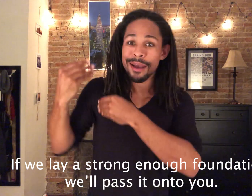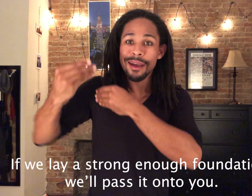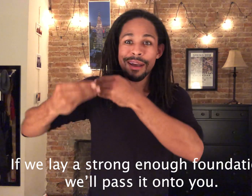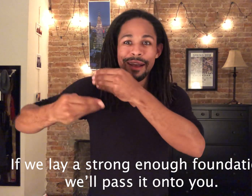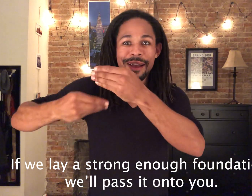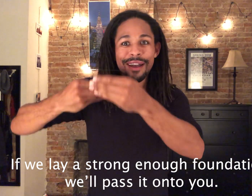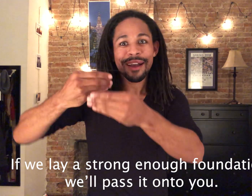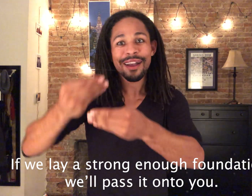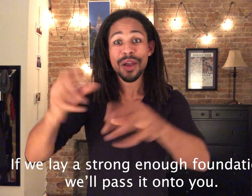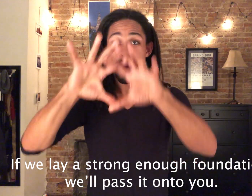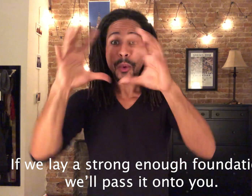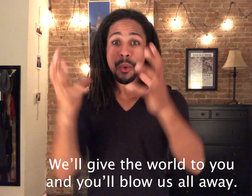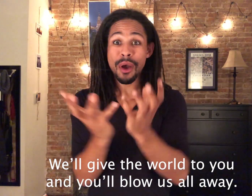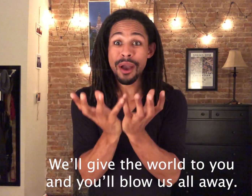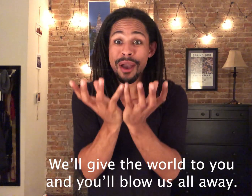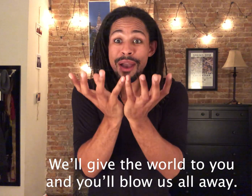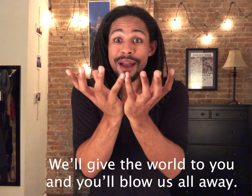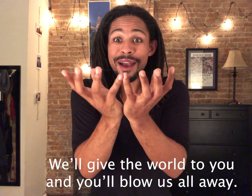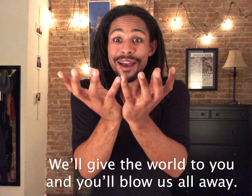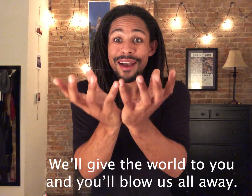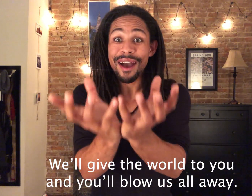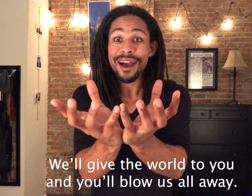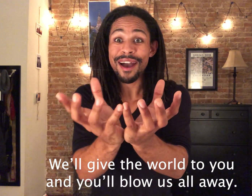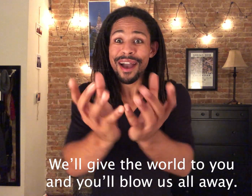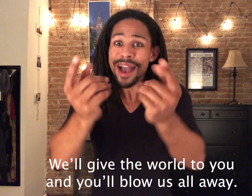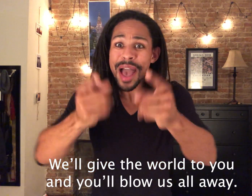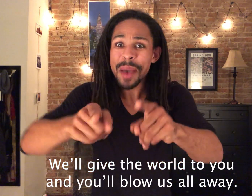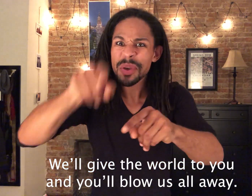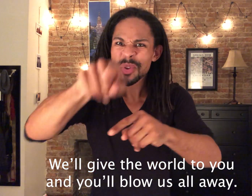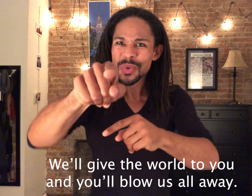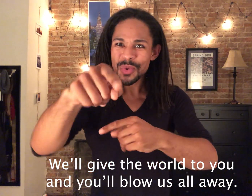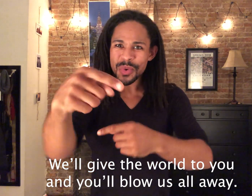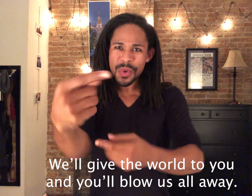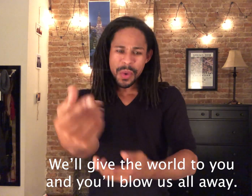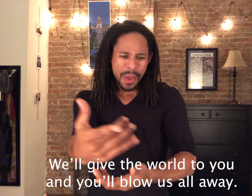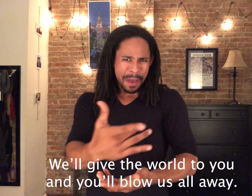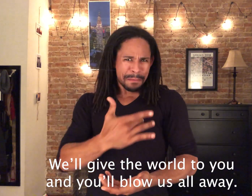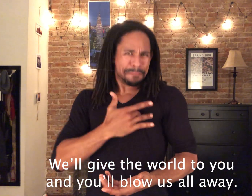it on to you We'll give the world to you And you'll blow us all away